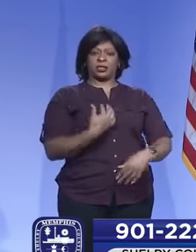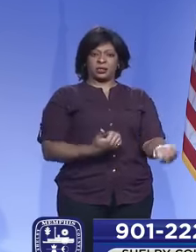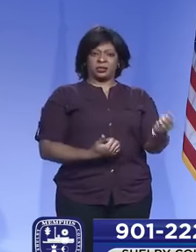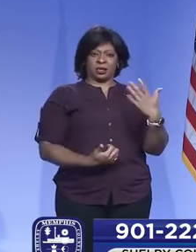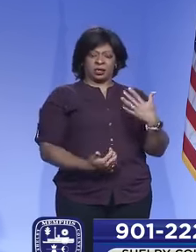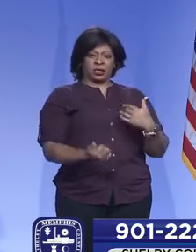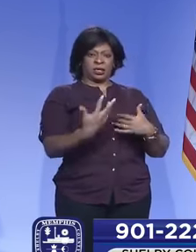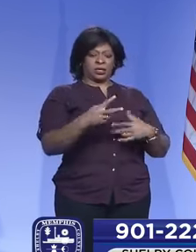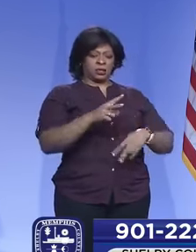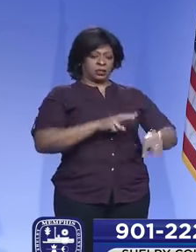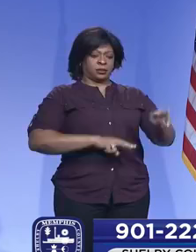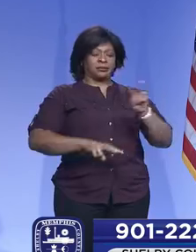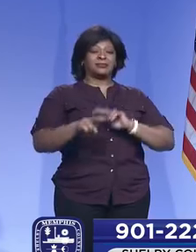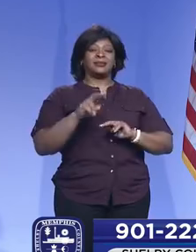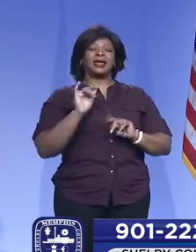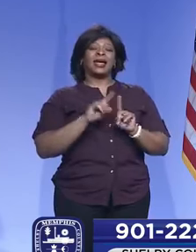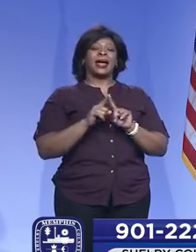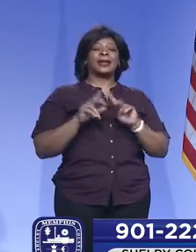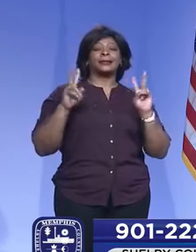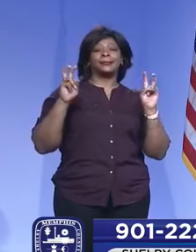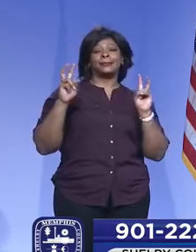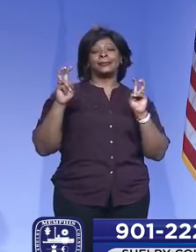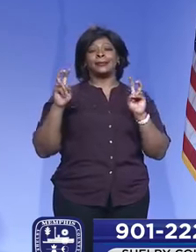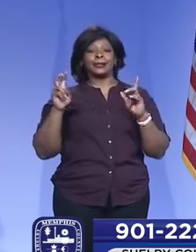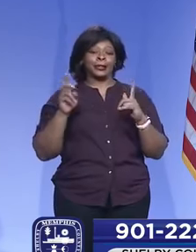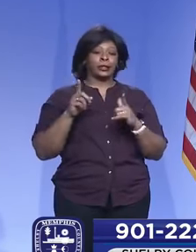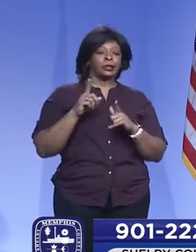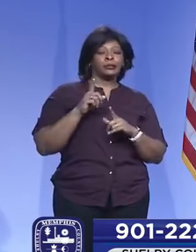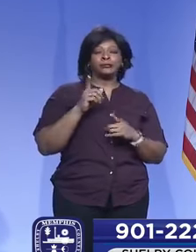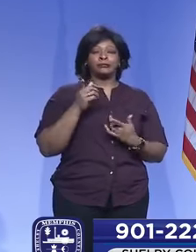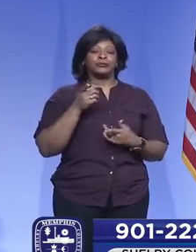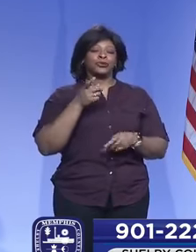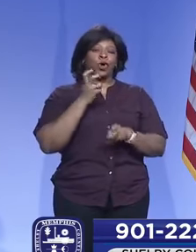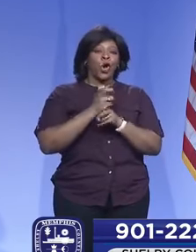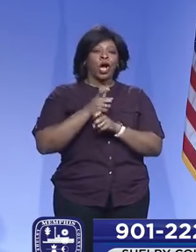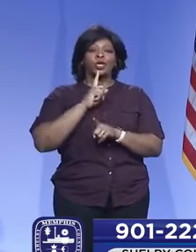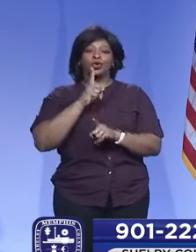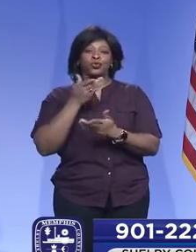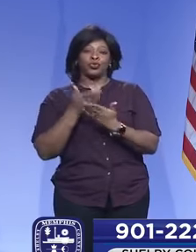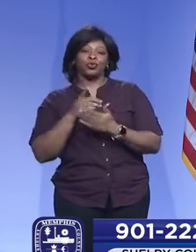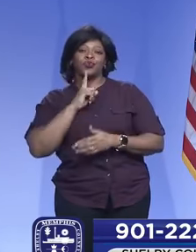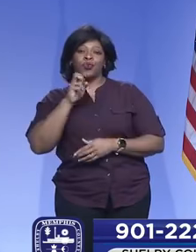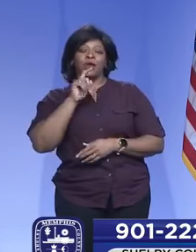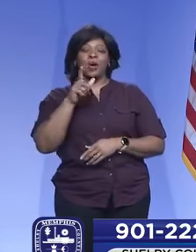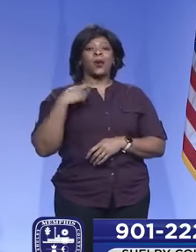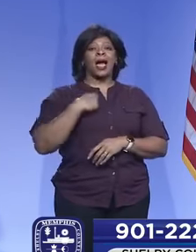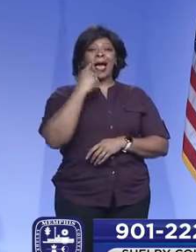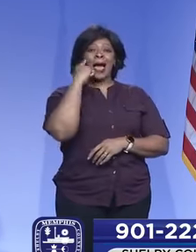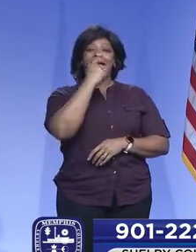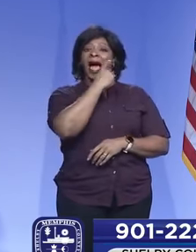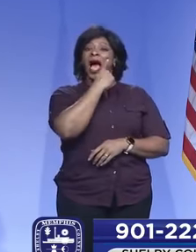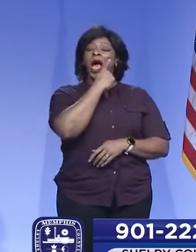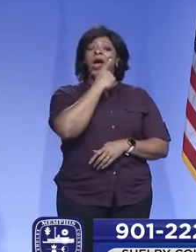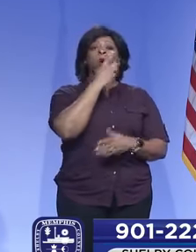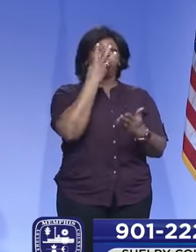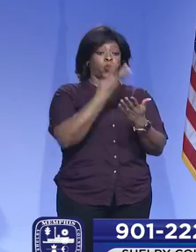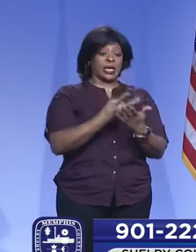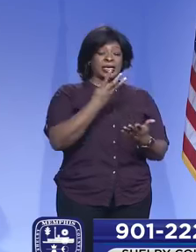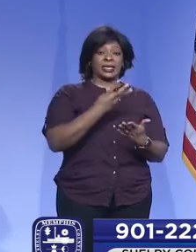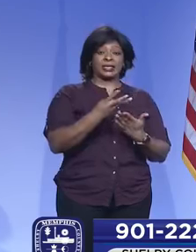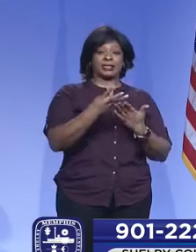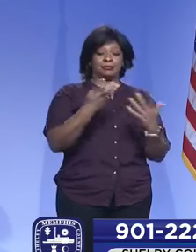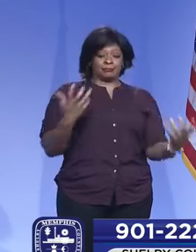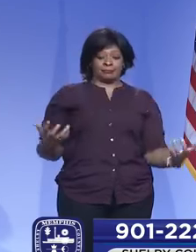really viewed as hearsay. So we have to have corroborating evidence from an eyewitness of the